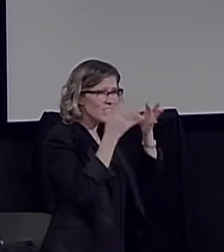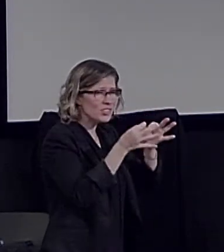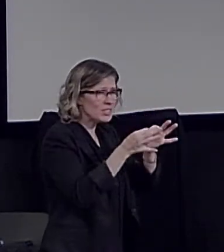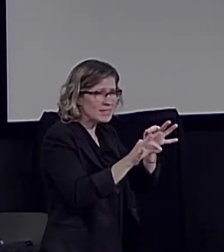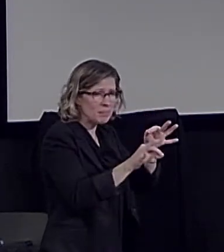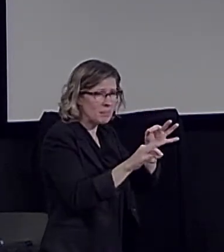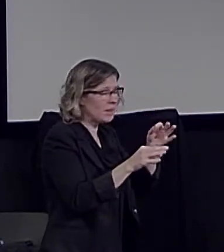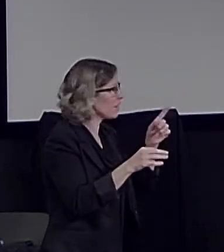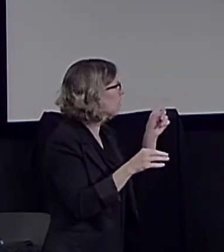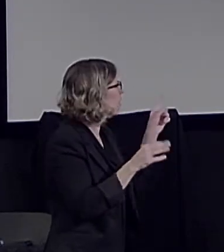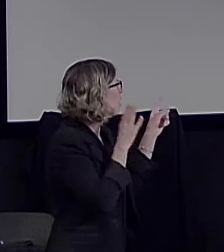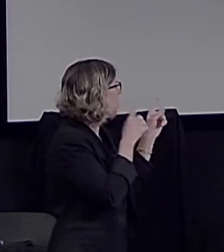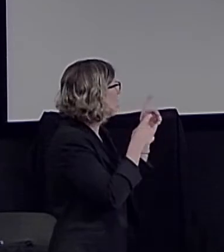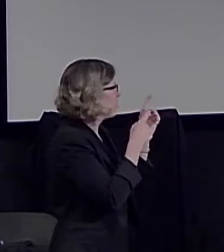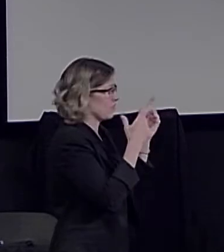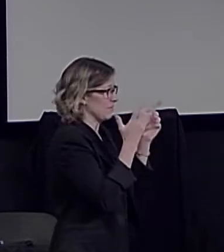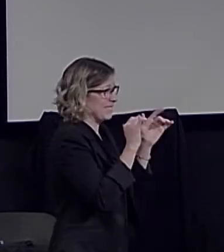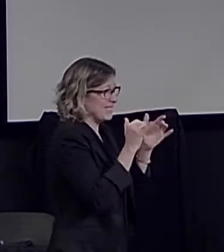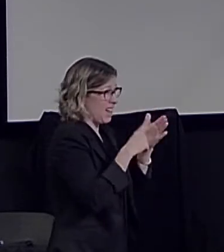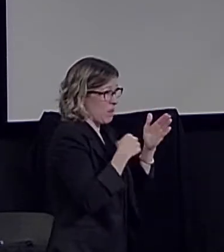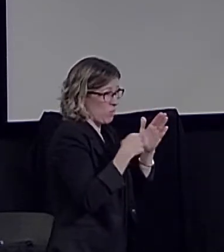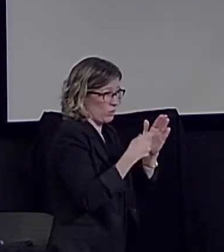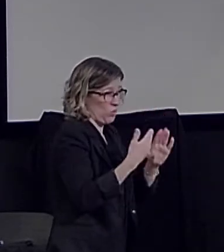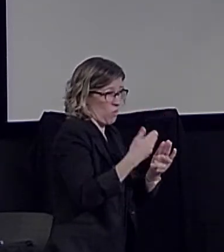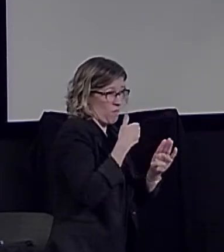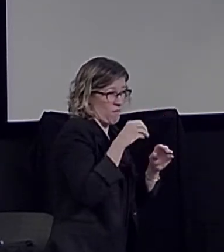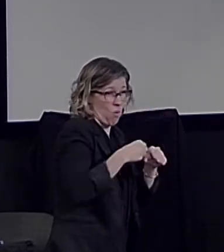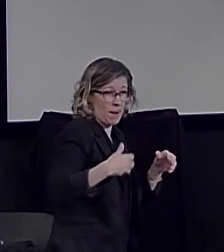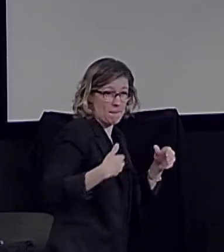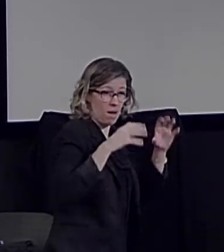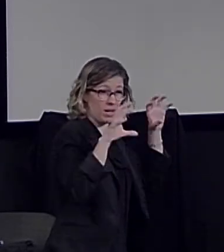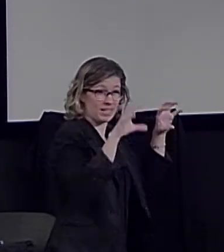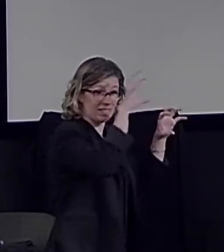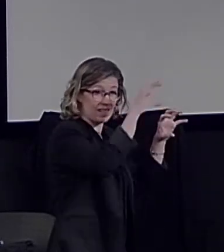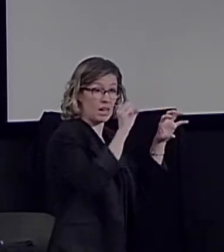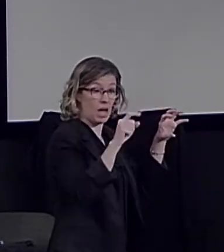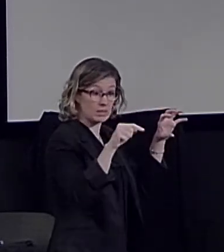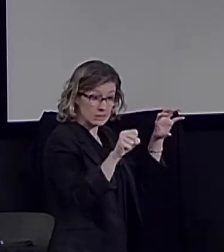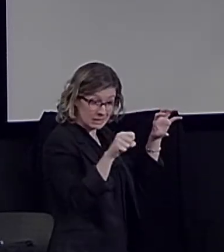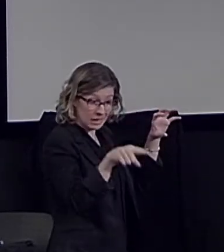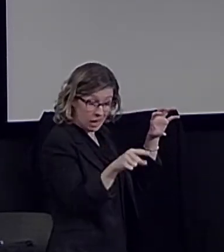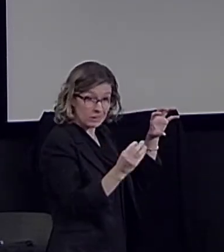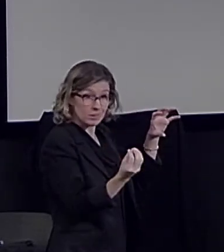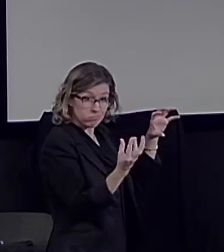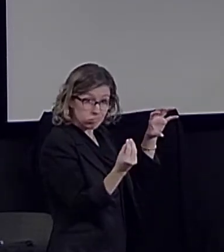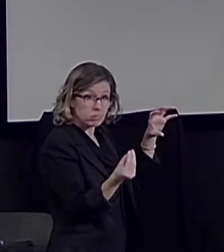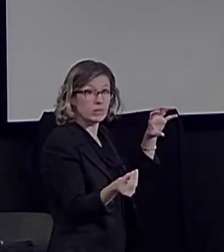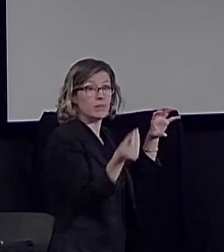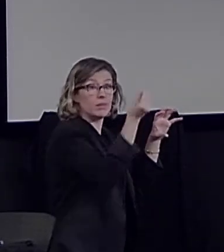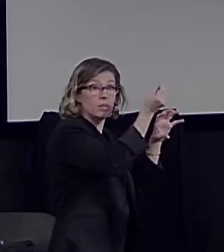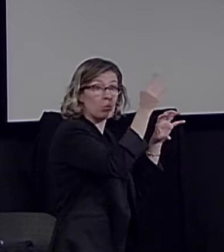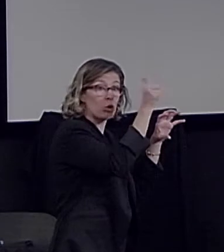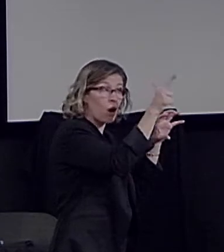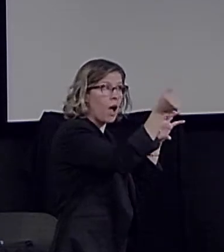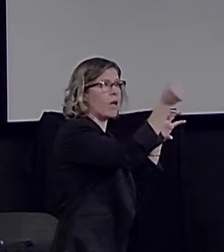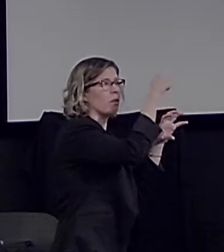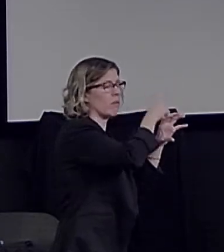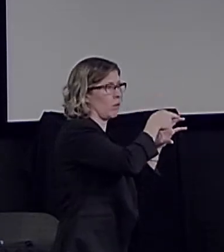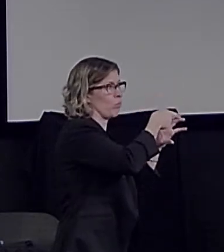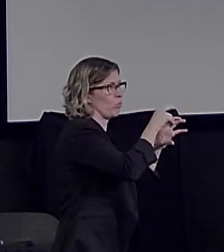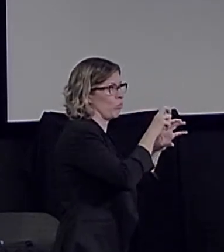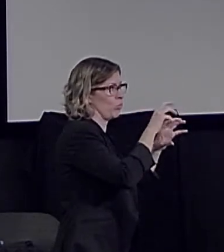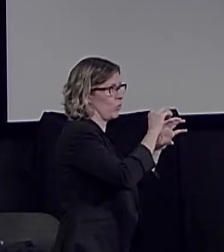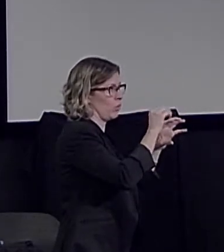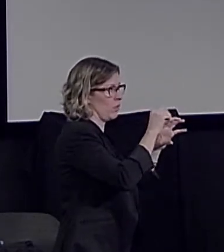I showed you a moment ago in the monkey. STS, parietal lobe, premotor cortex. It's very big, very large,